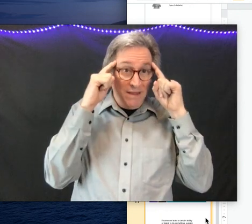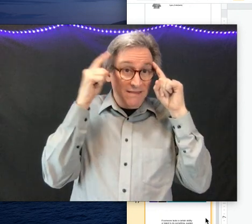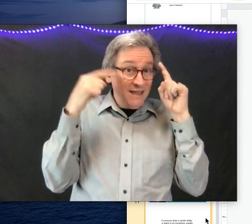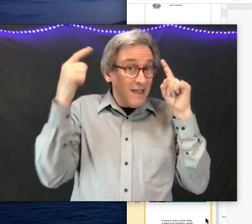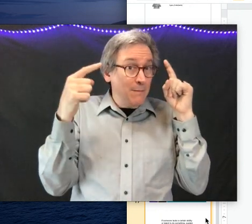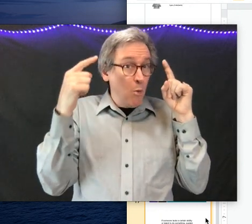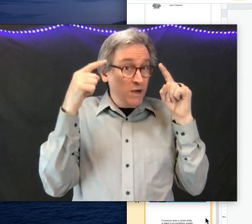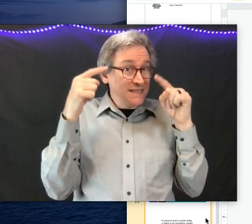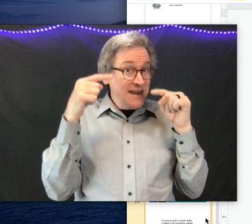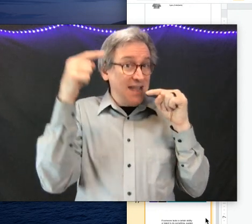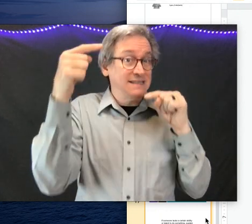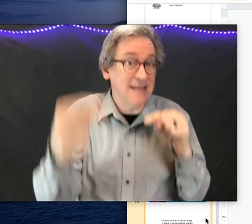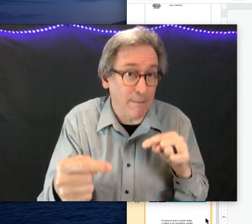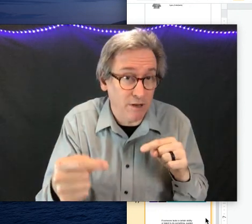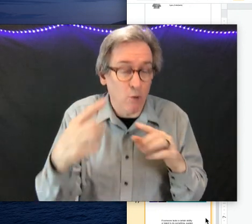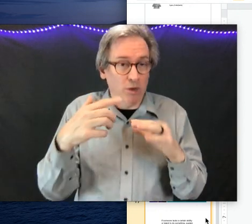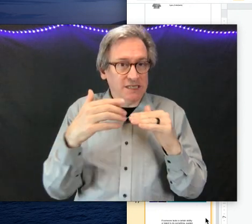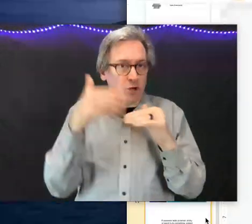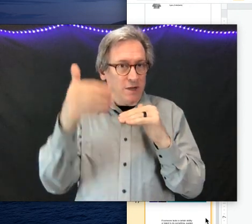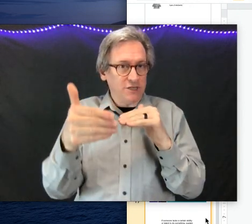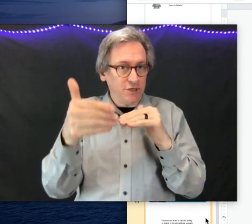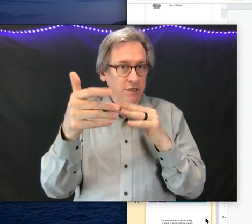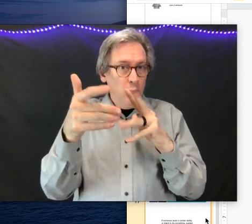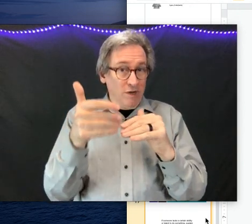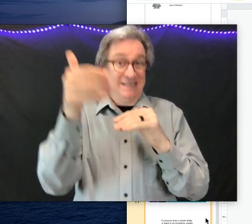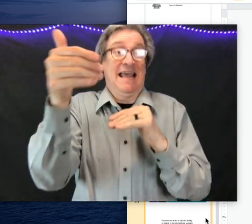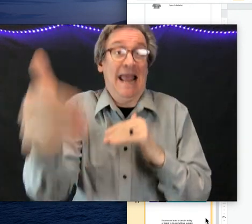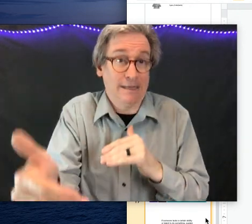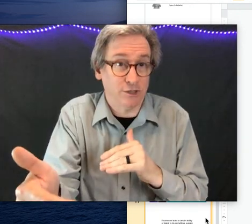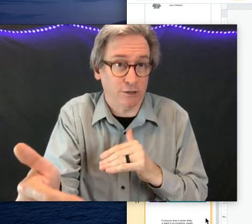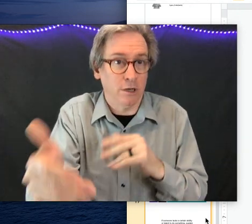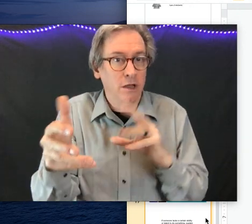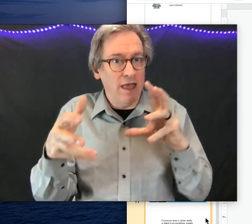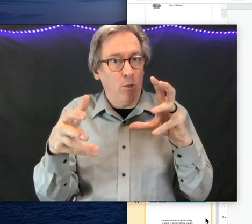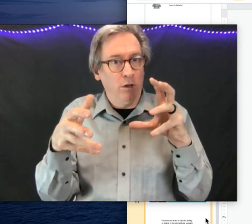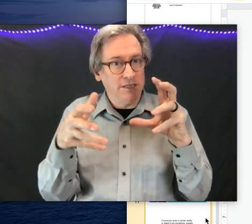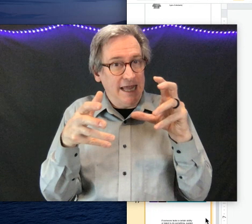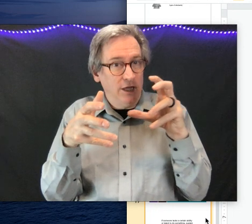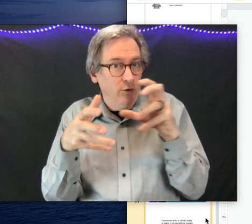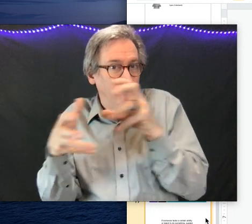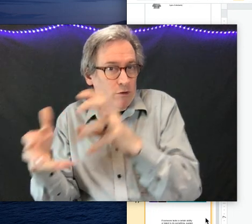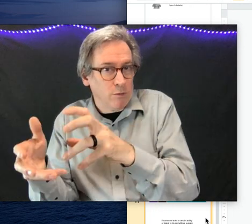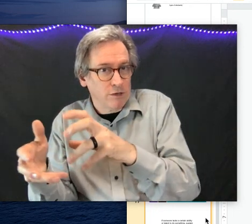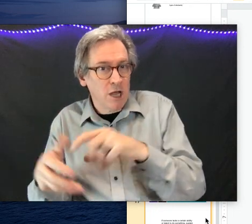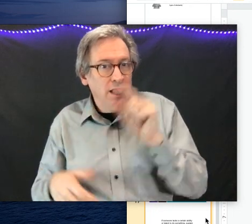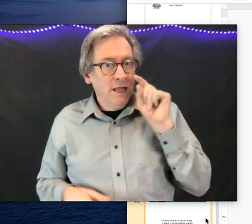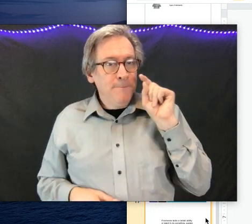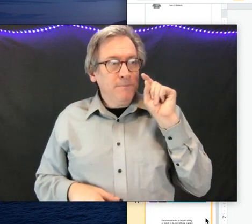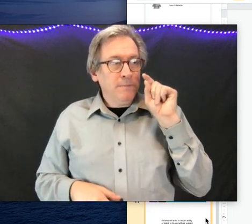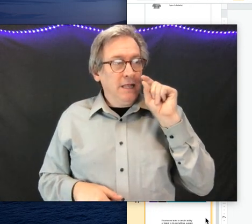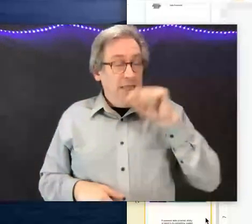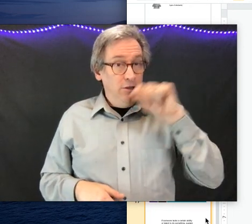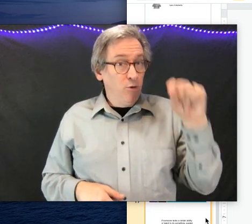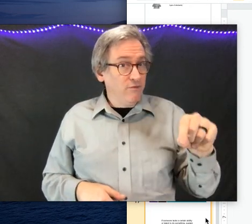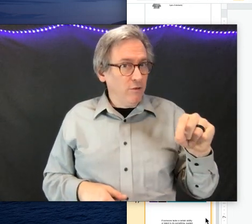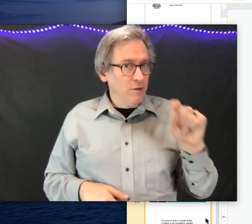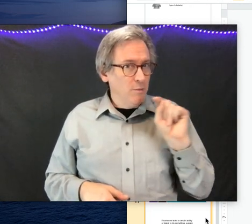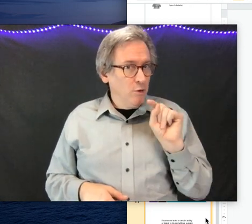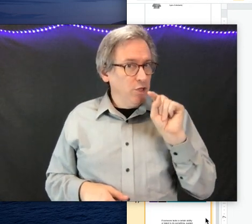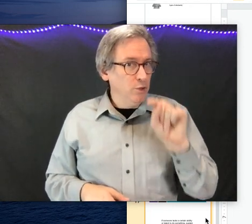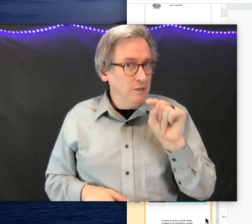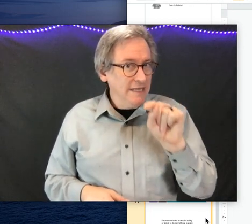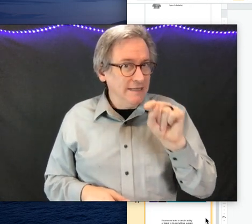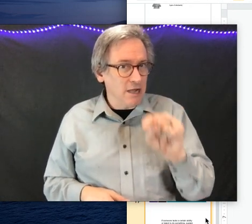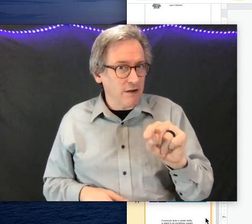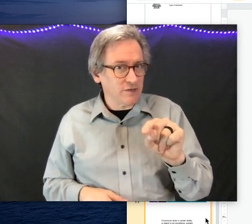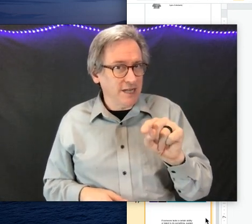so be thinking about what's the next step, what's the question, what's the answer that will take you forward. In the portfolio, the